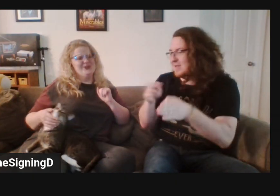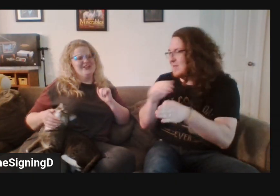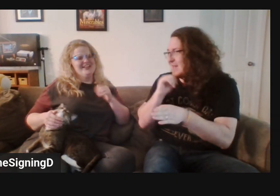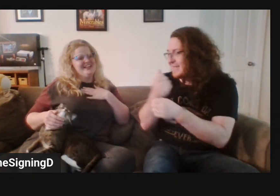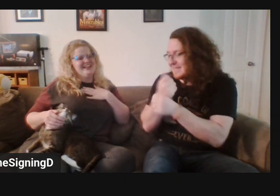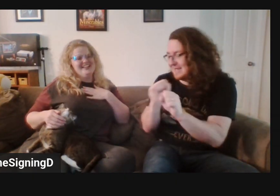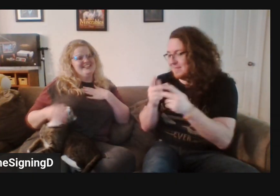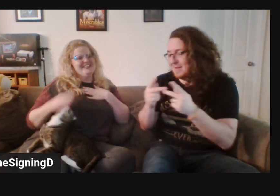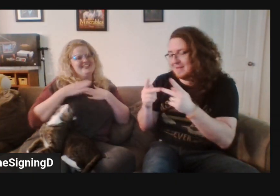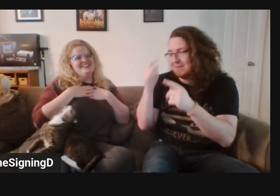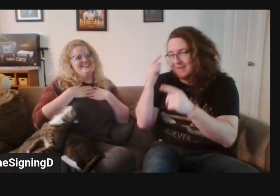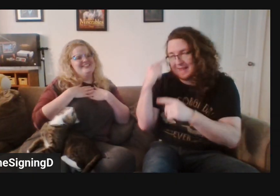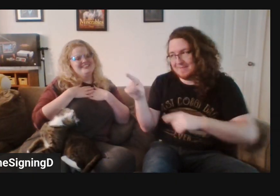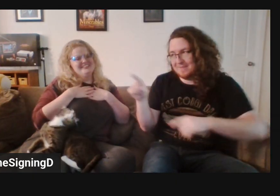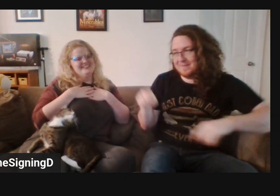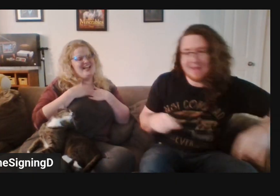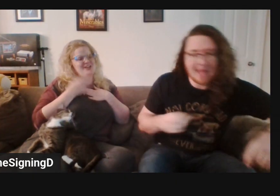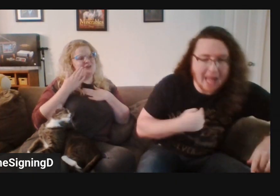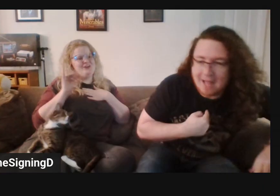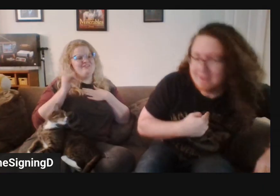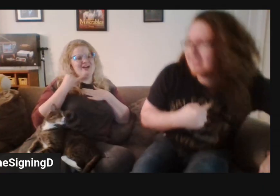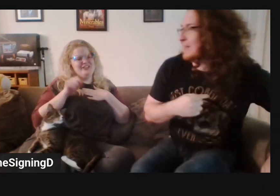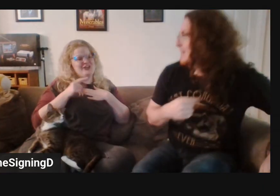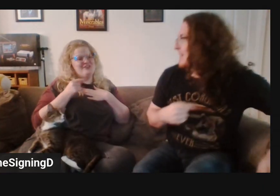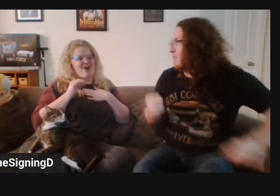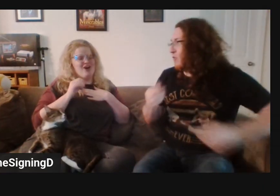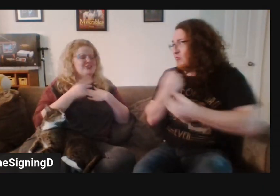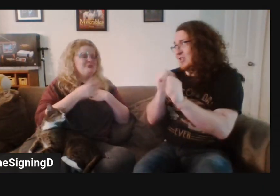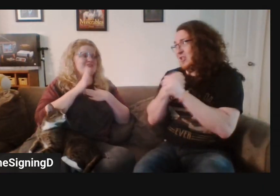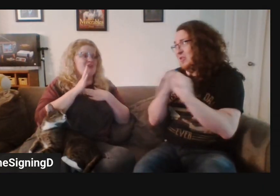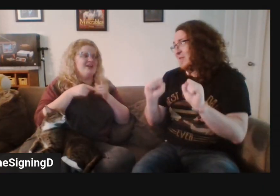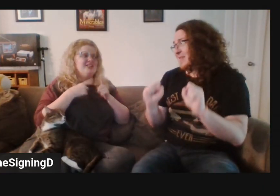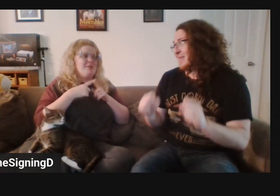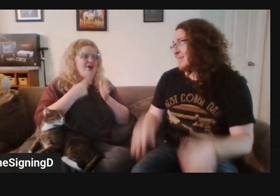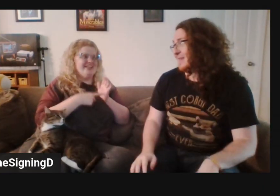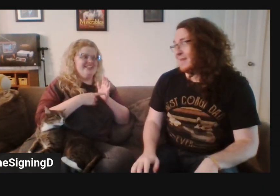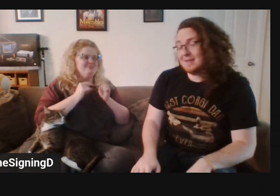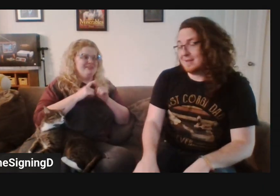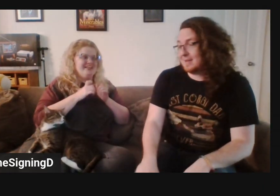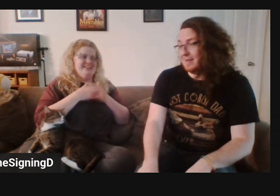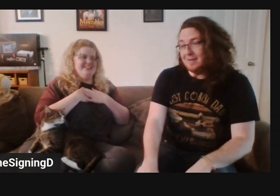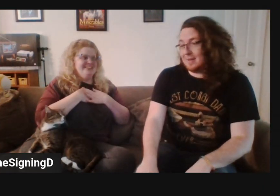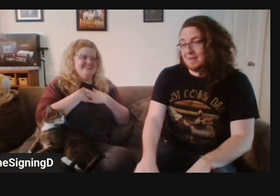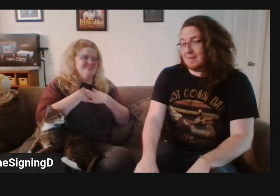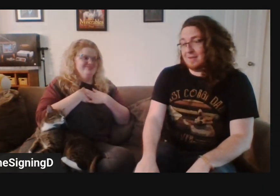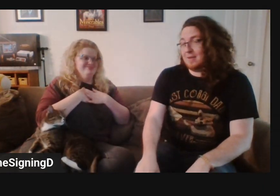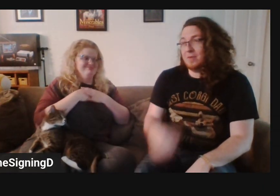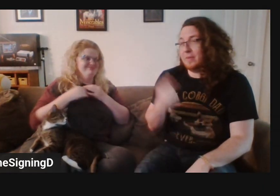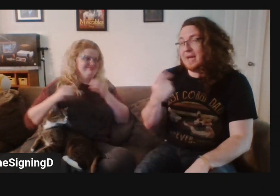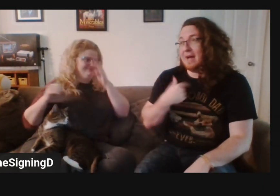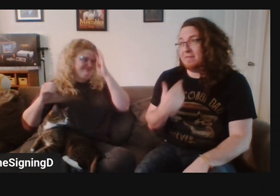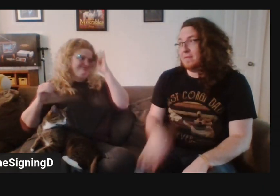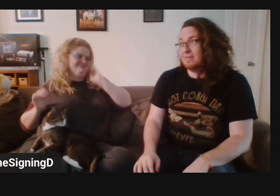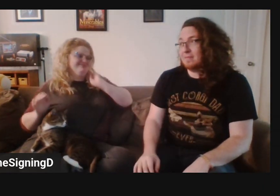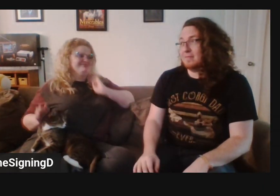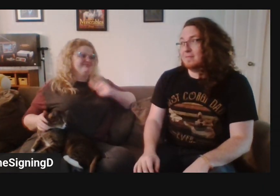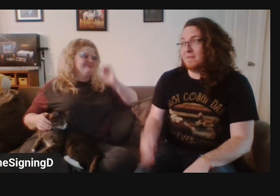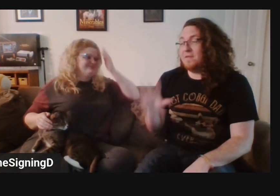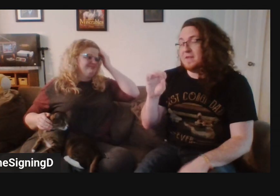them. Yeah. And I've rescued several corgis. We talked about it, but We would